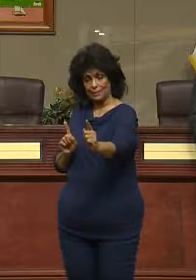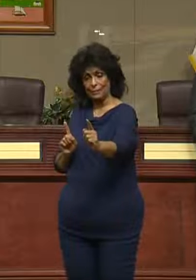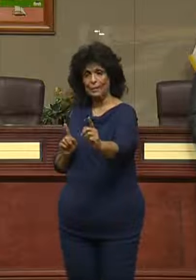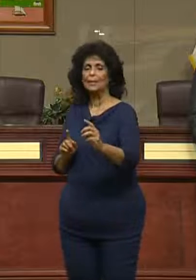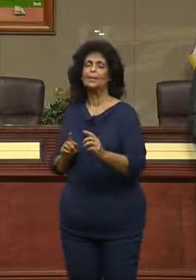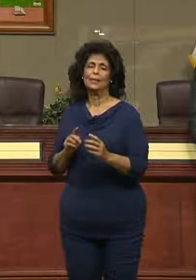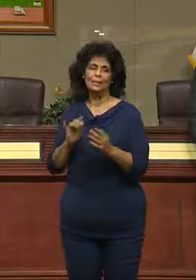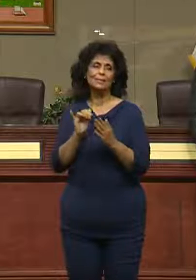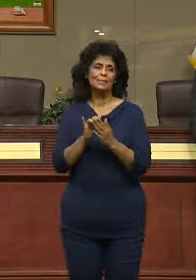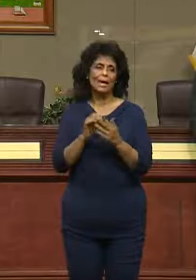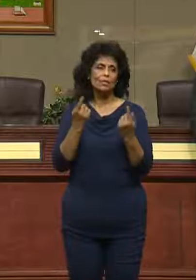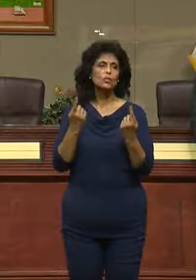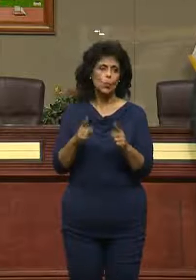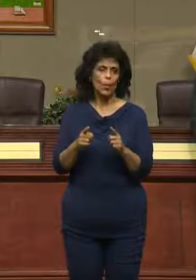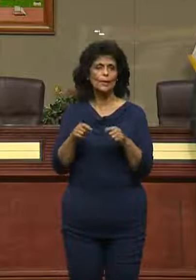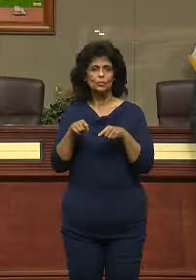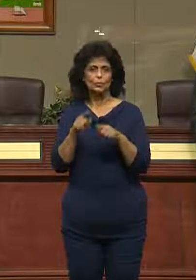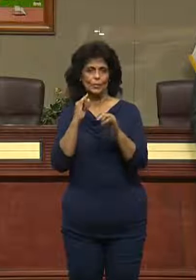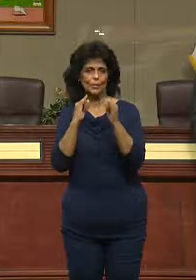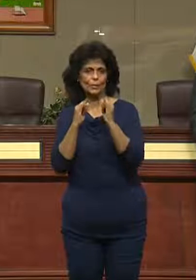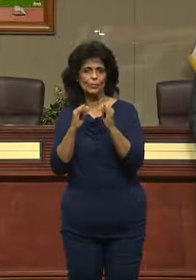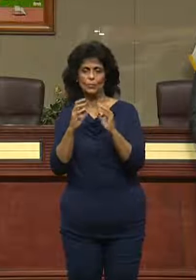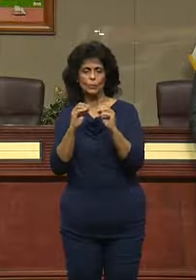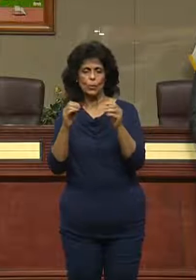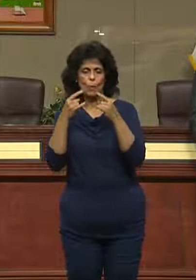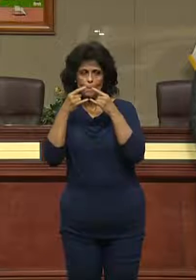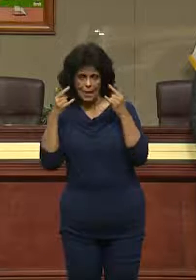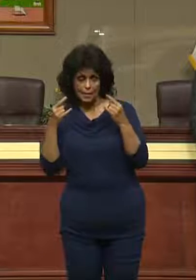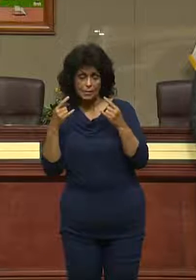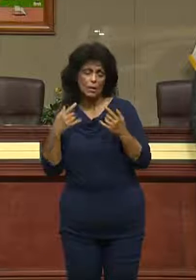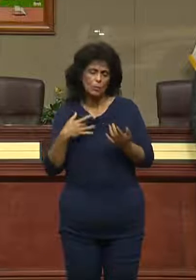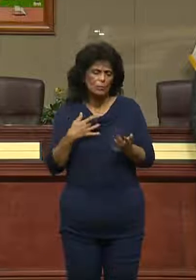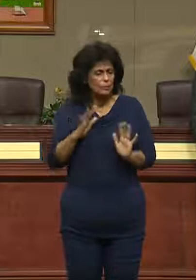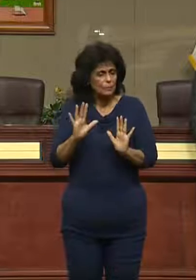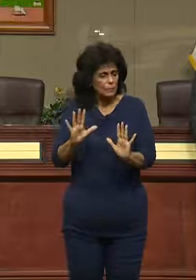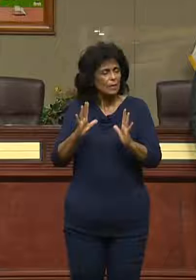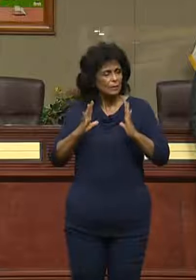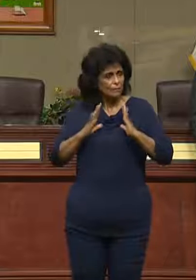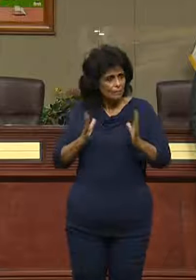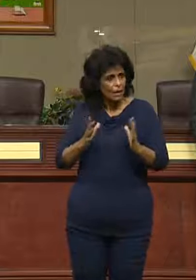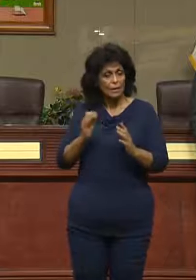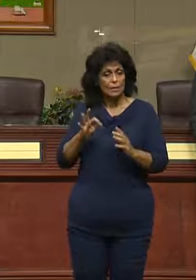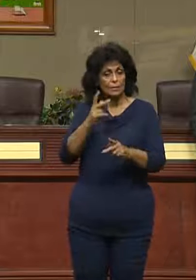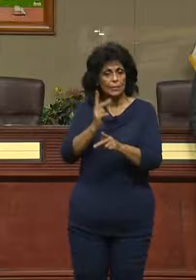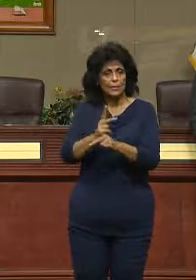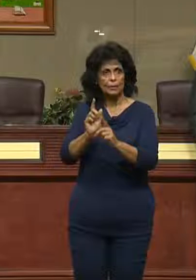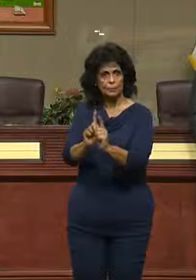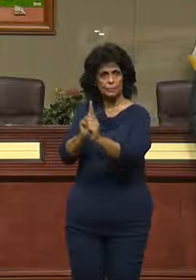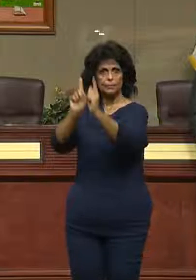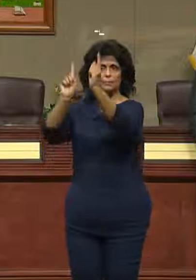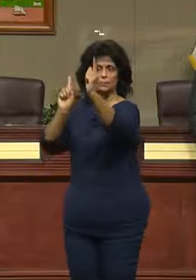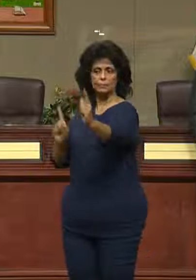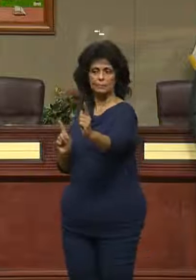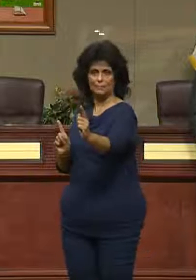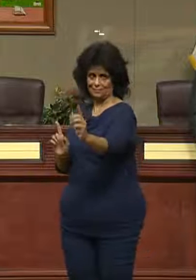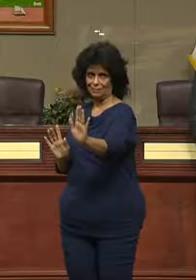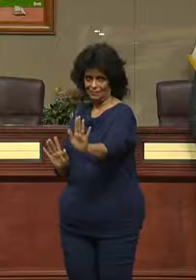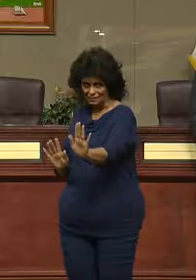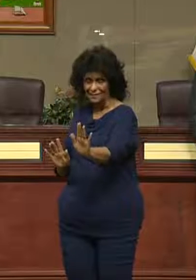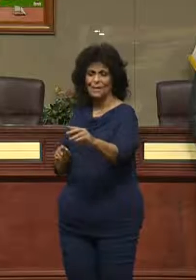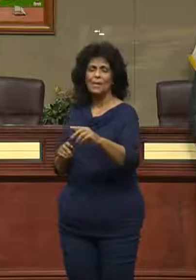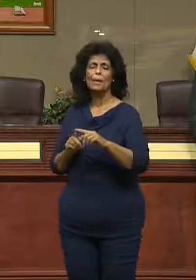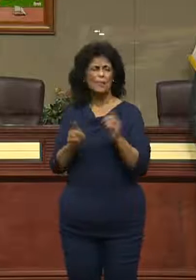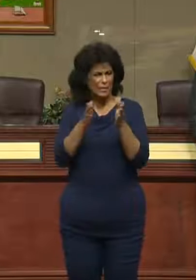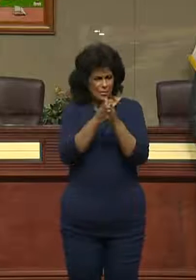not masked. We didn't see that as an issue as long as they stayed within that boundary. But overall, I think the Hyatt